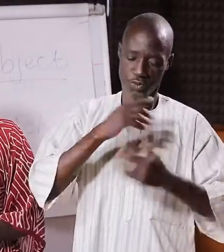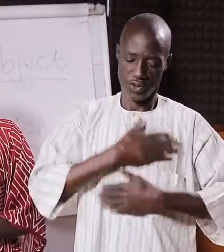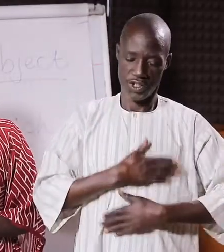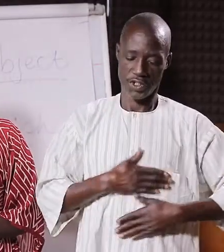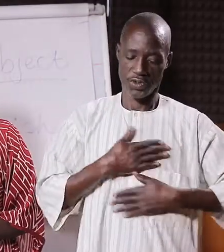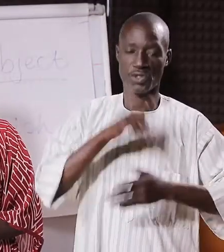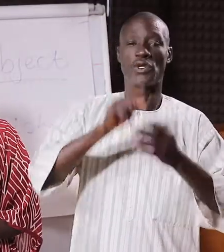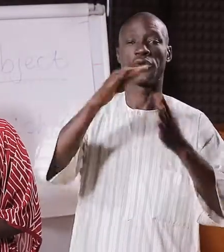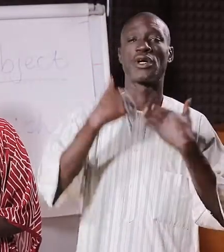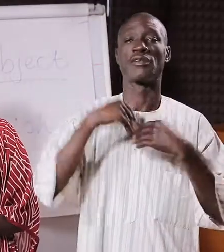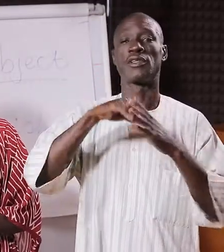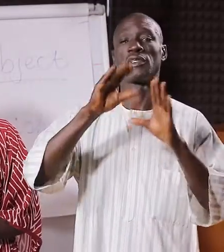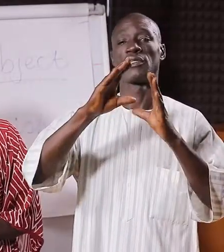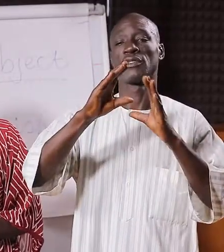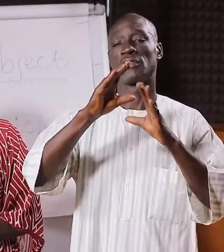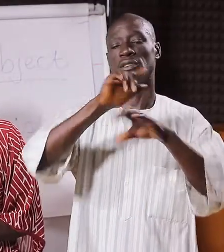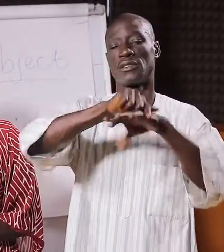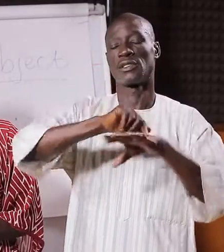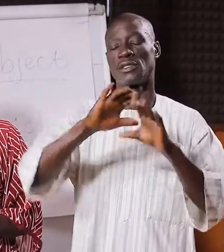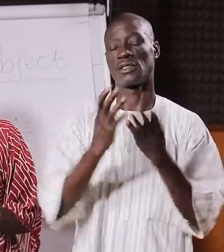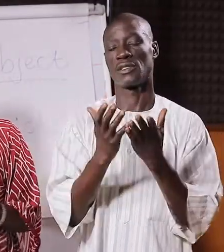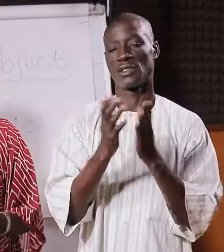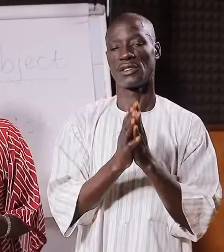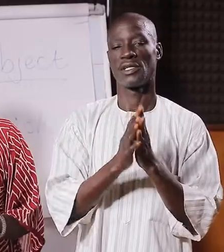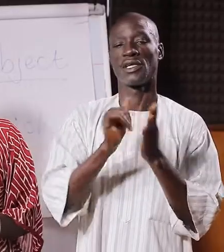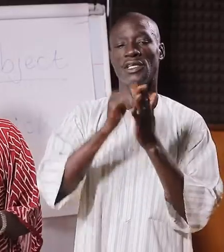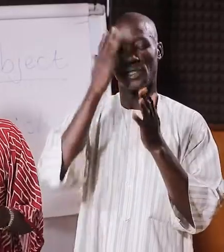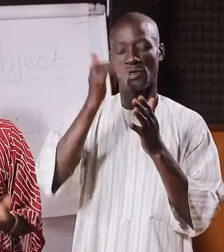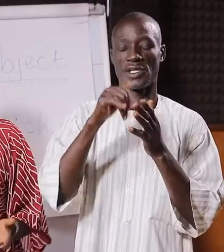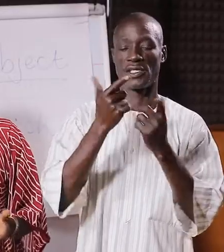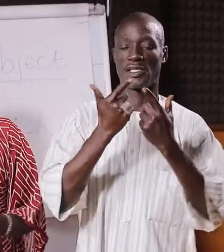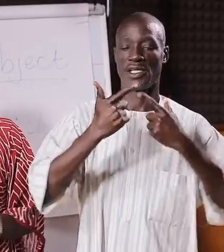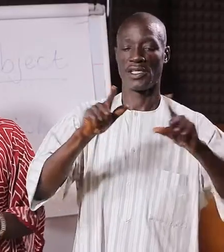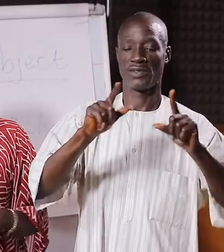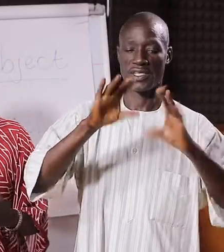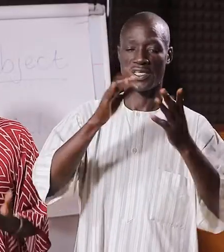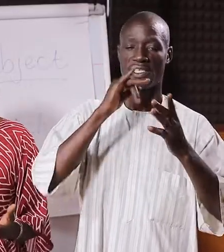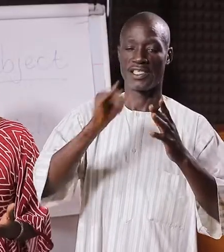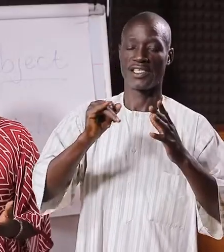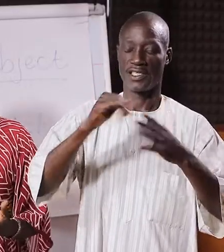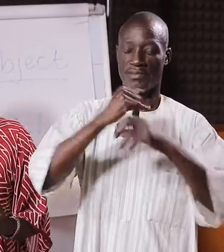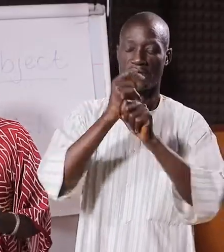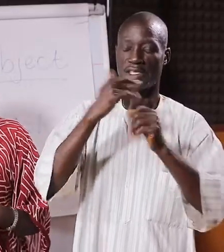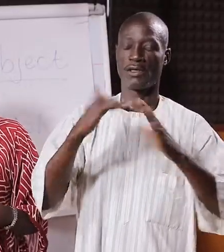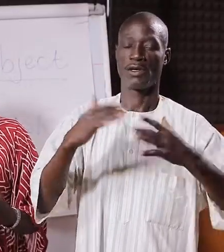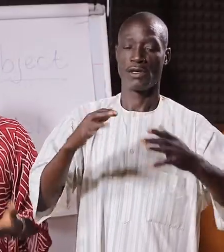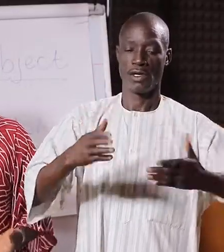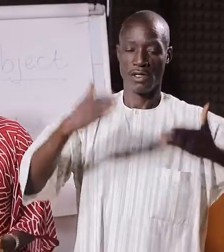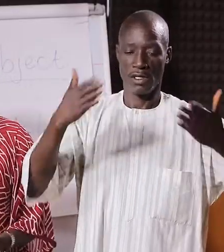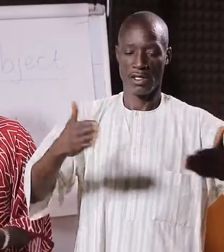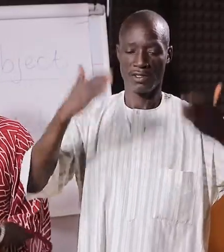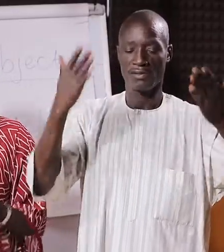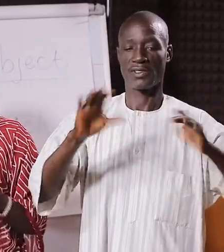what you have in the English class. No wonder it is said that the language class is a bubbling class, it is a rolling class, it is an